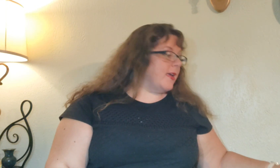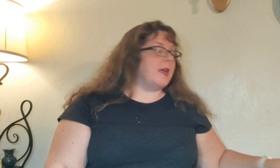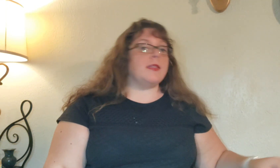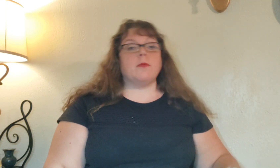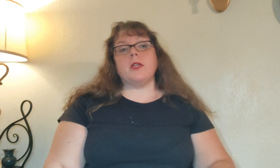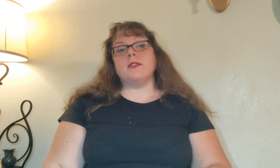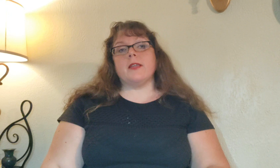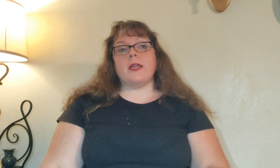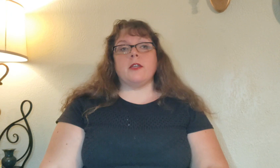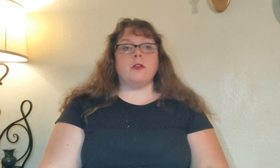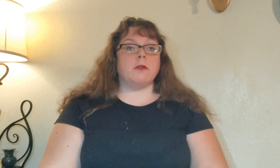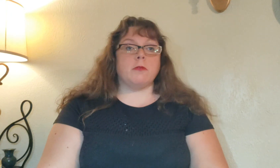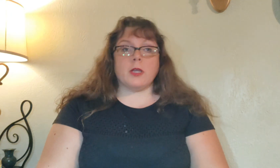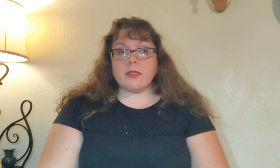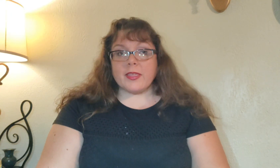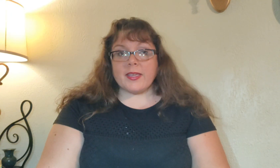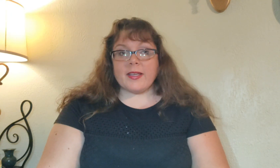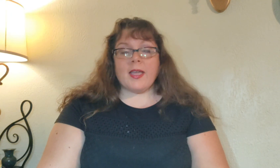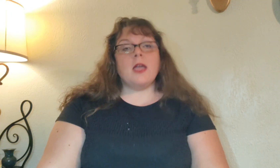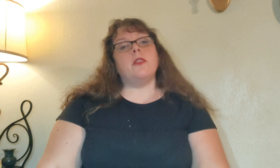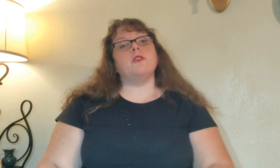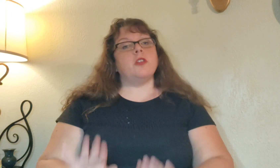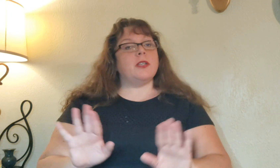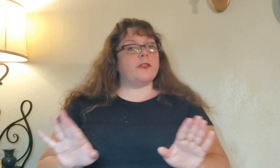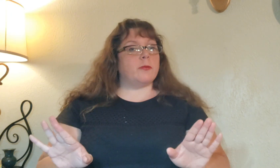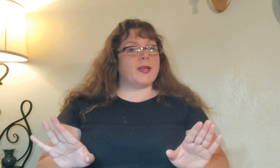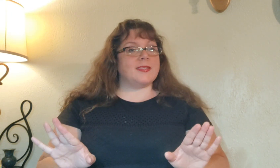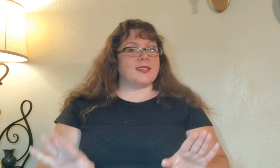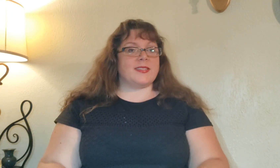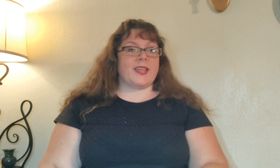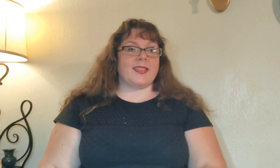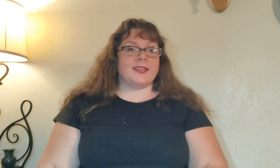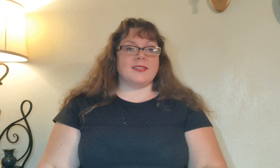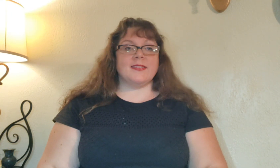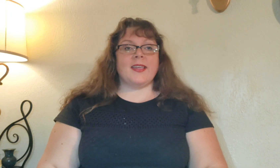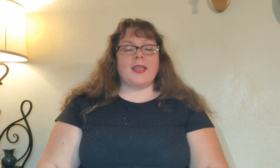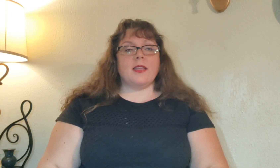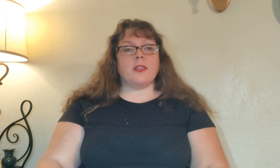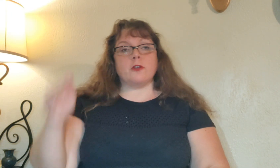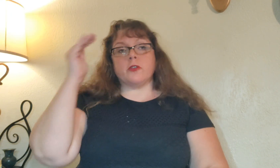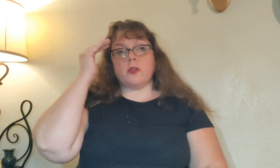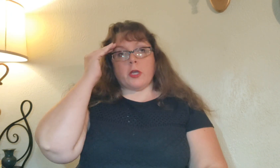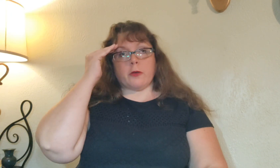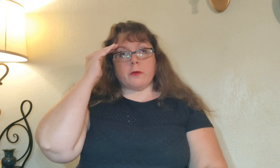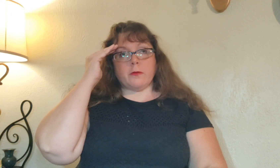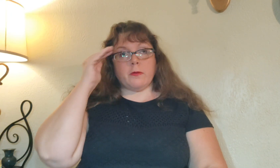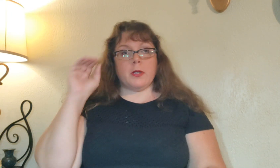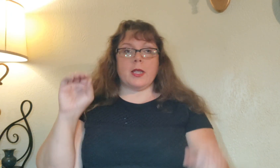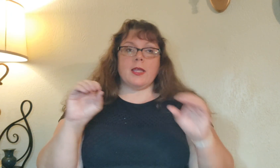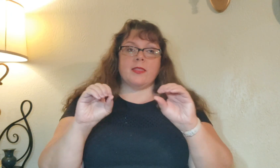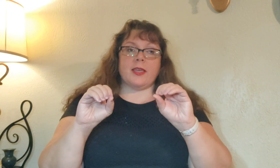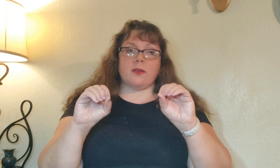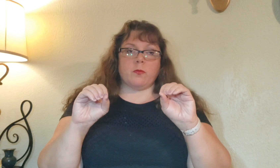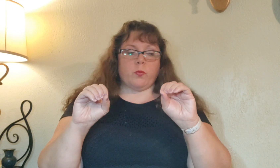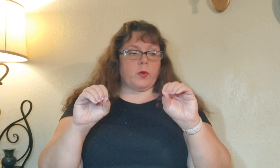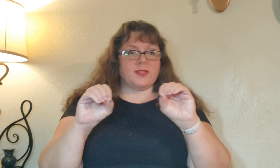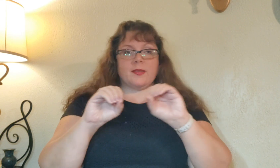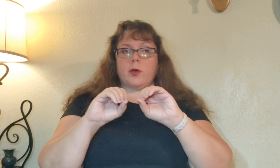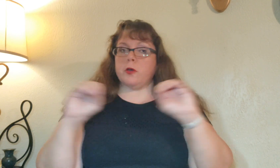And then when you say you know nothing, there's two different ways to say this. There's no, and then with some